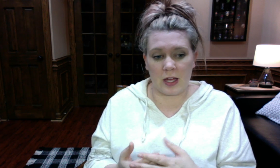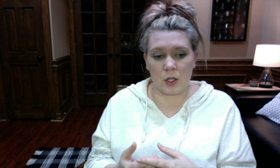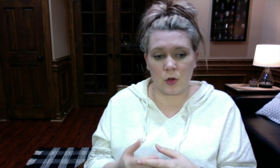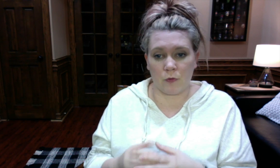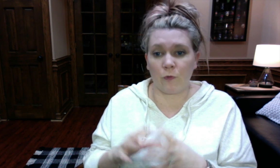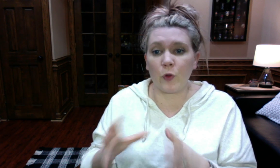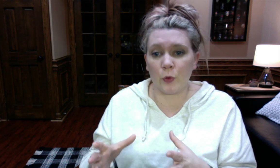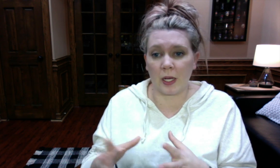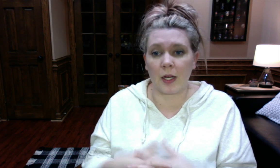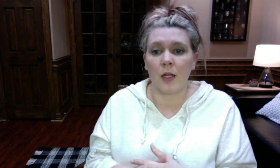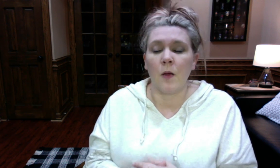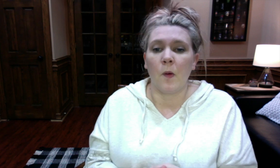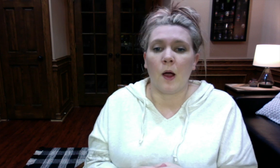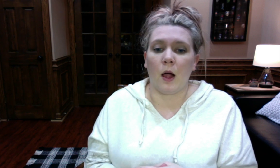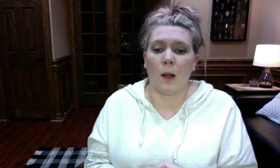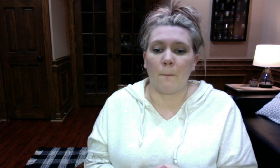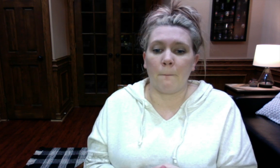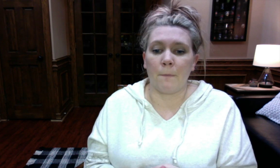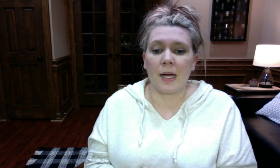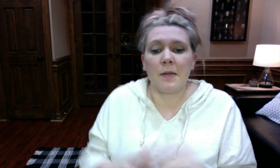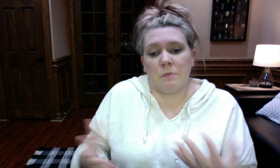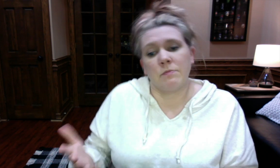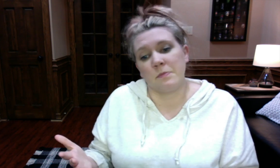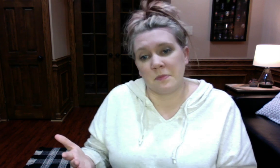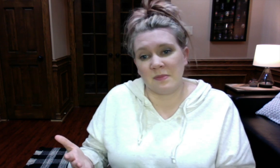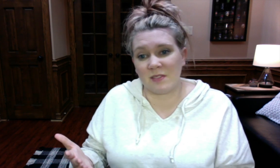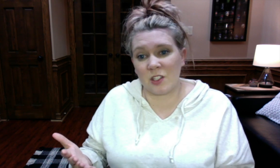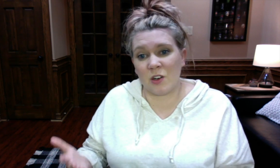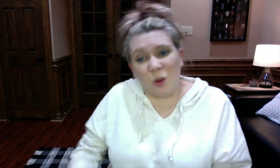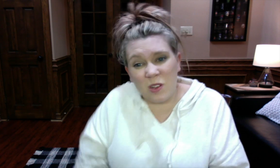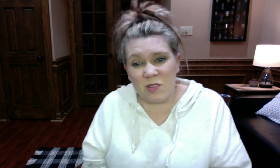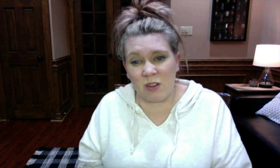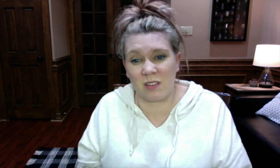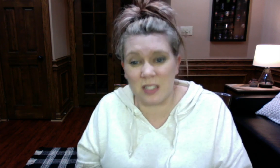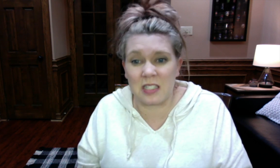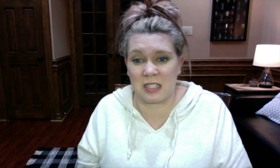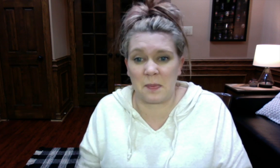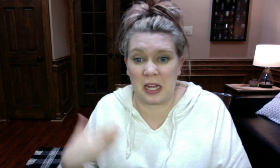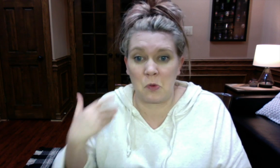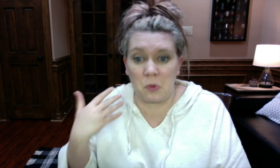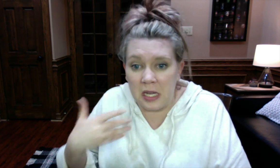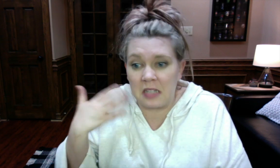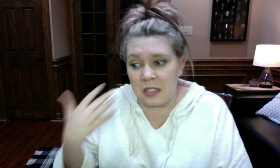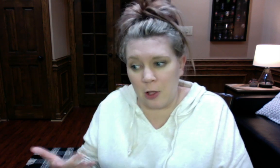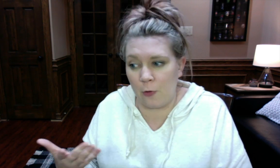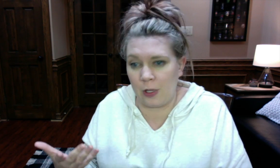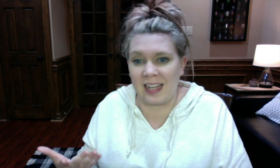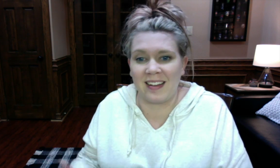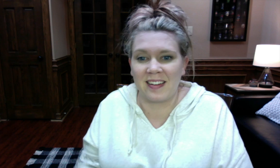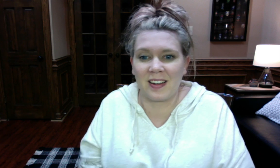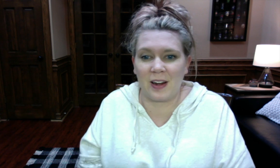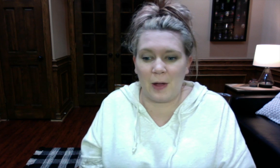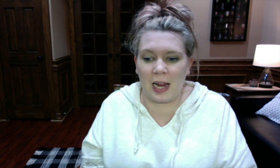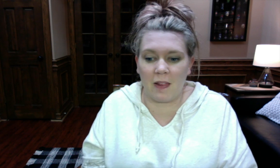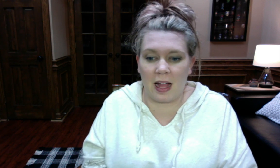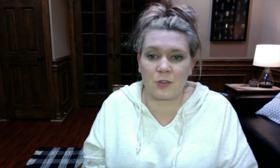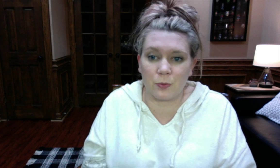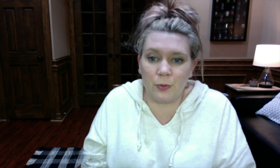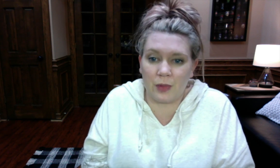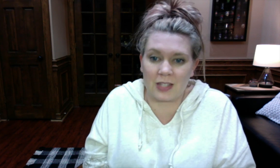you're fluid. But you don't always want to listen to somebody read slowly, and that's